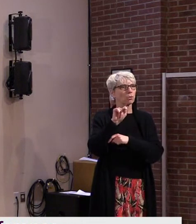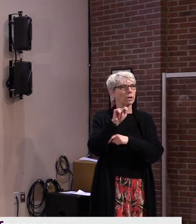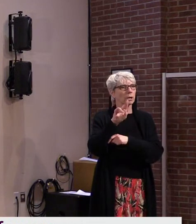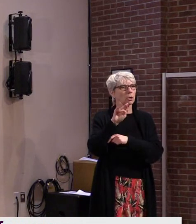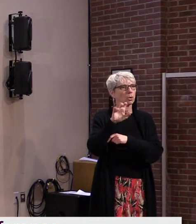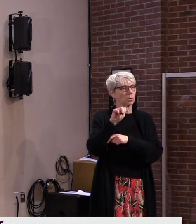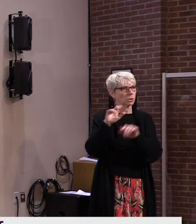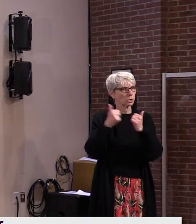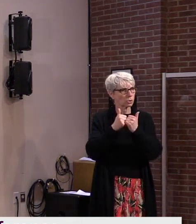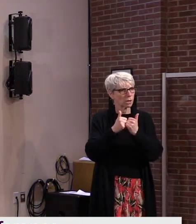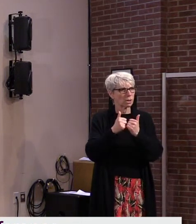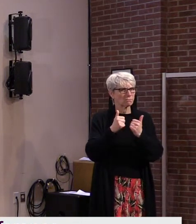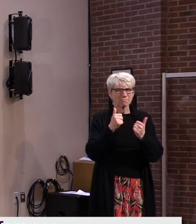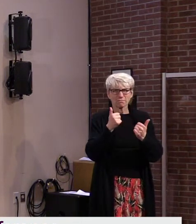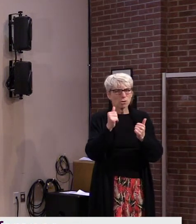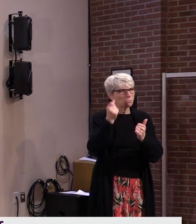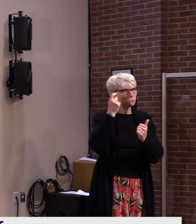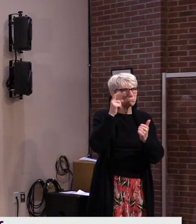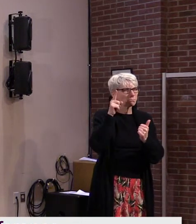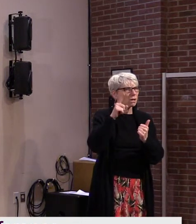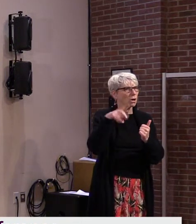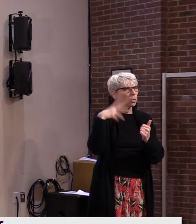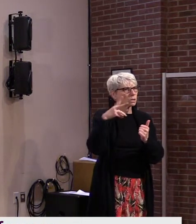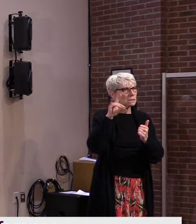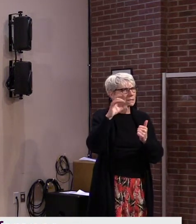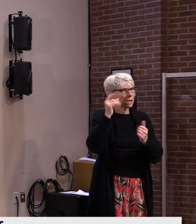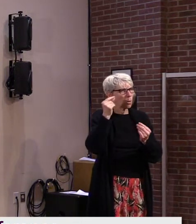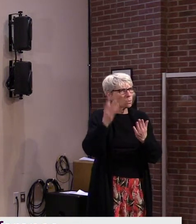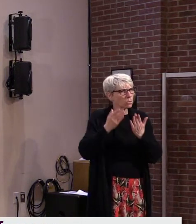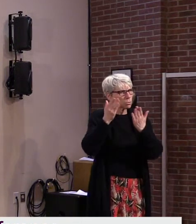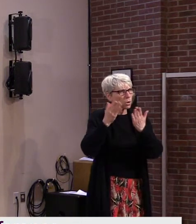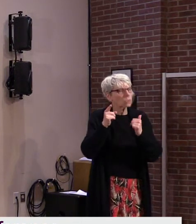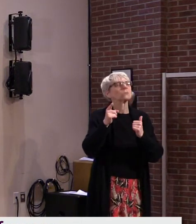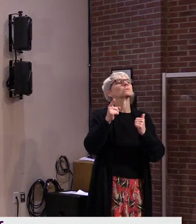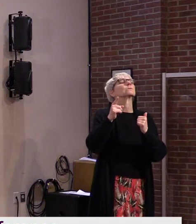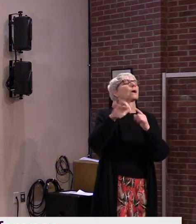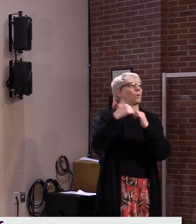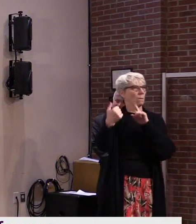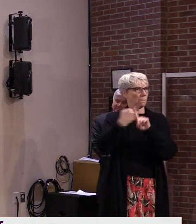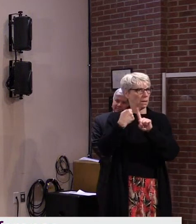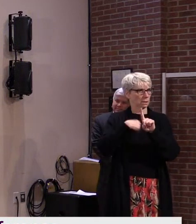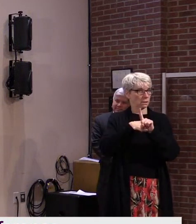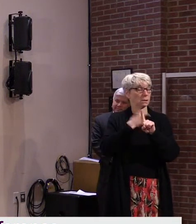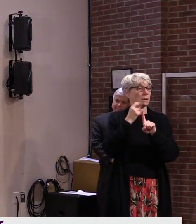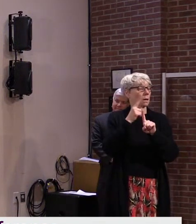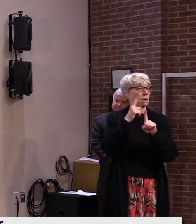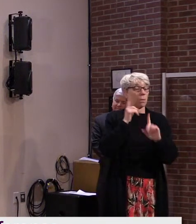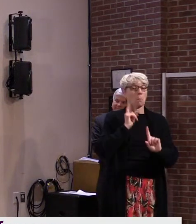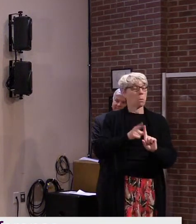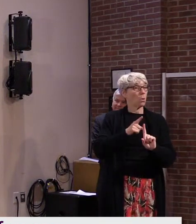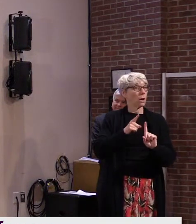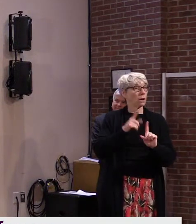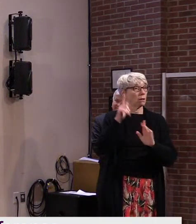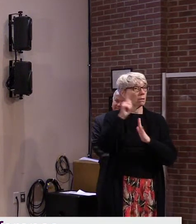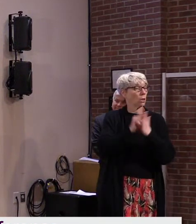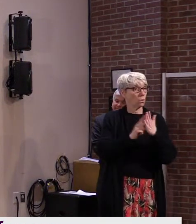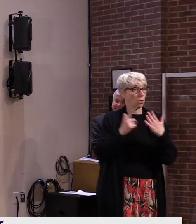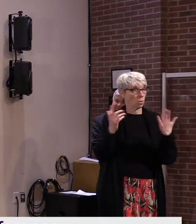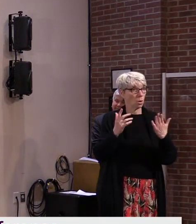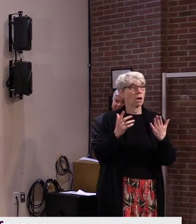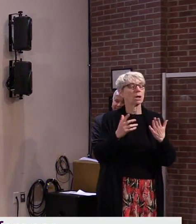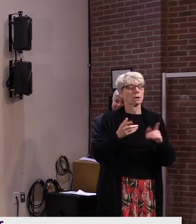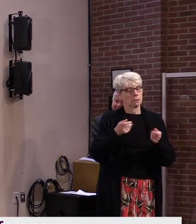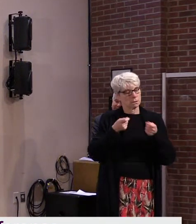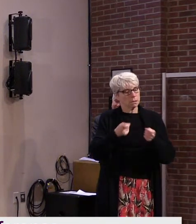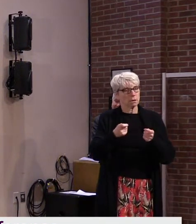is being proposed in Washington and then what that impact would be. The goal of the legislation is to get increased tax compliance